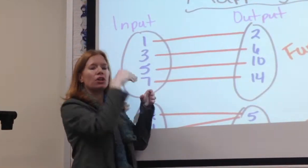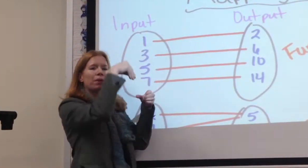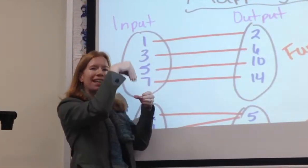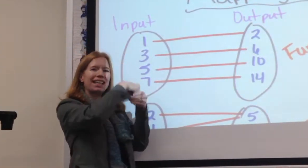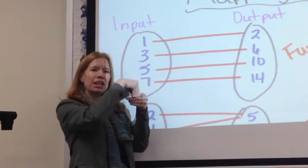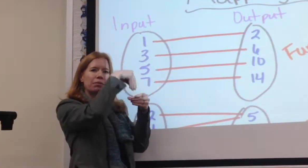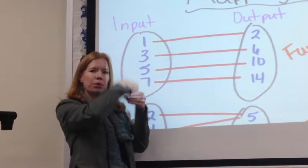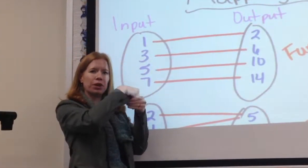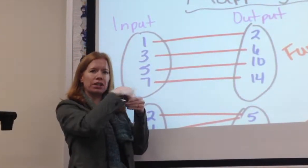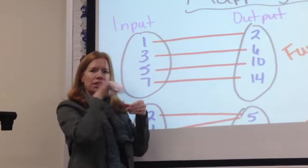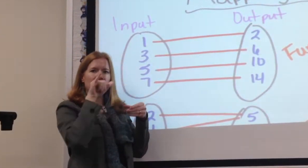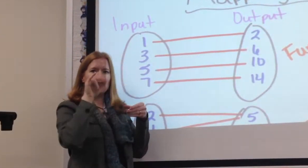my inputs.